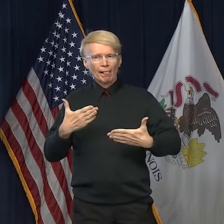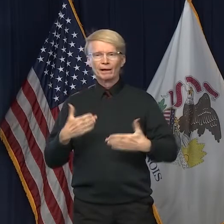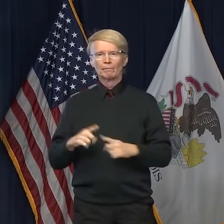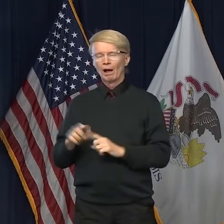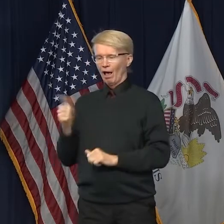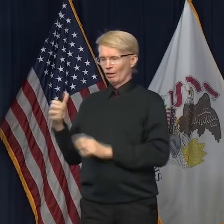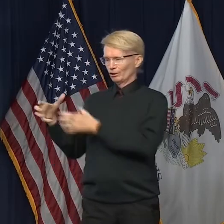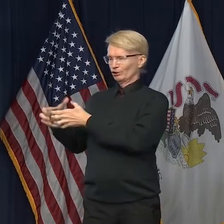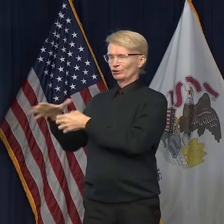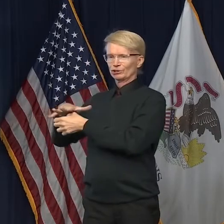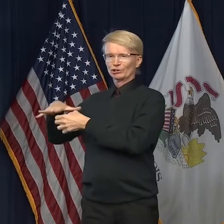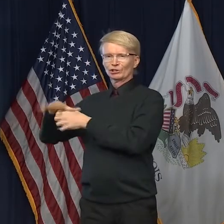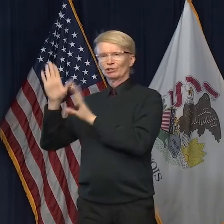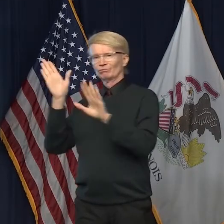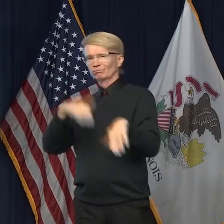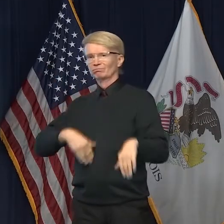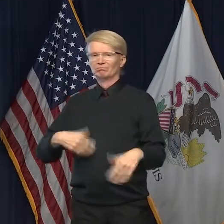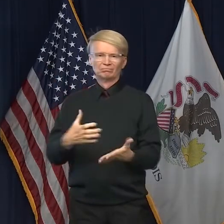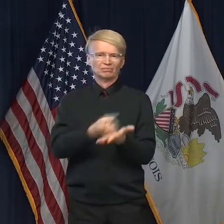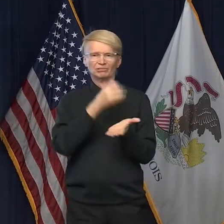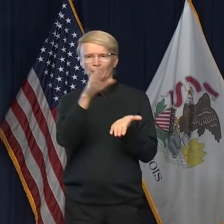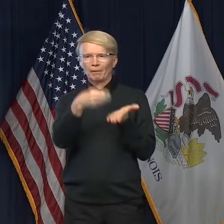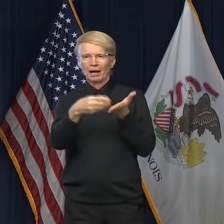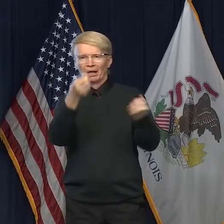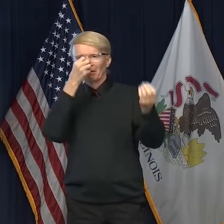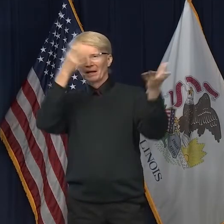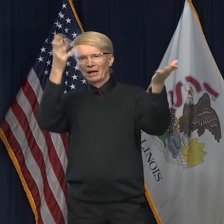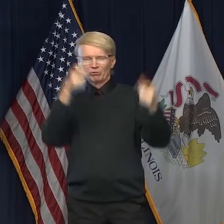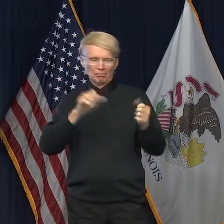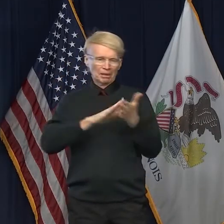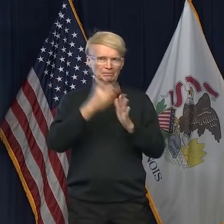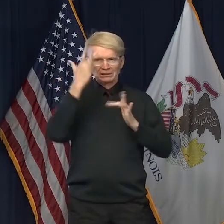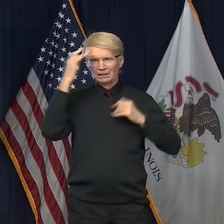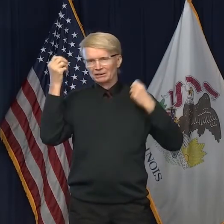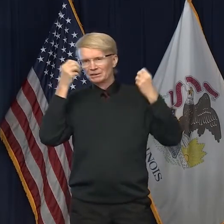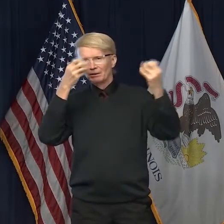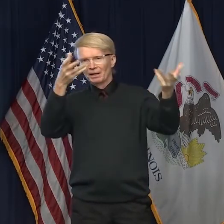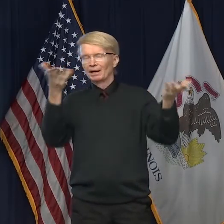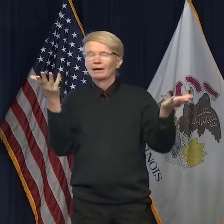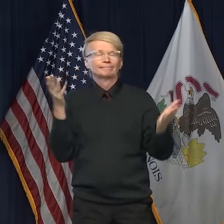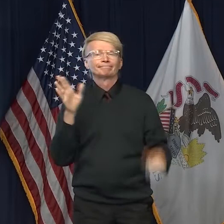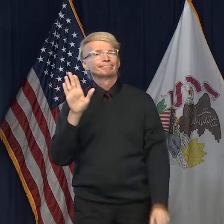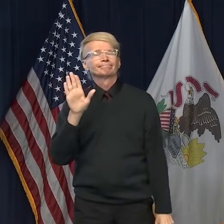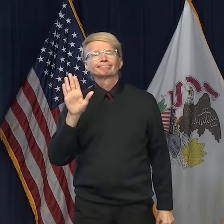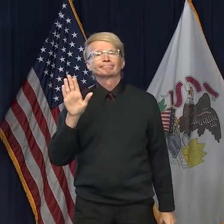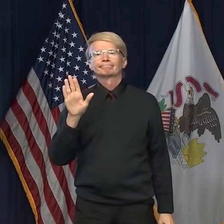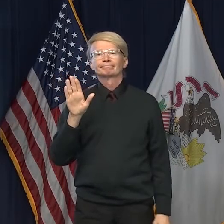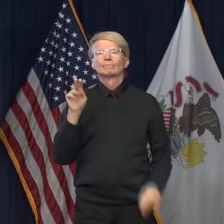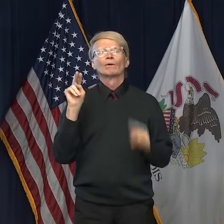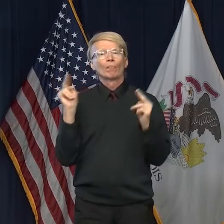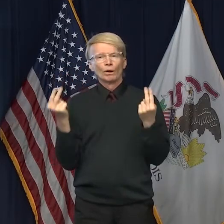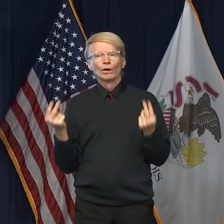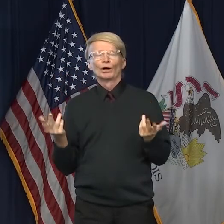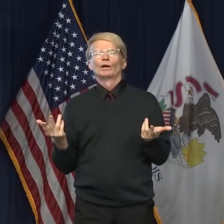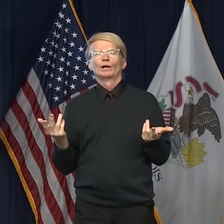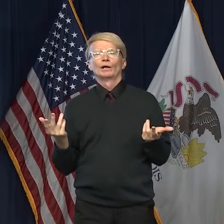advantage of the public and get them sick. And so, look, I think that I suppose there'll be